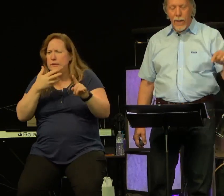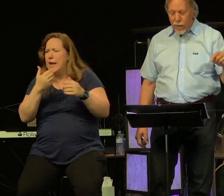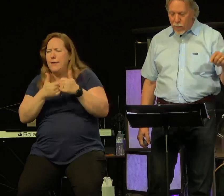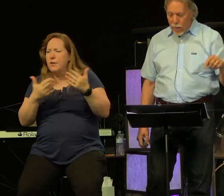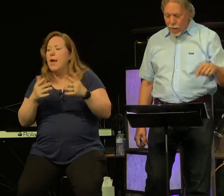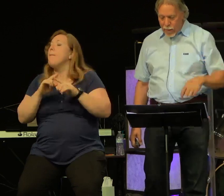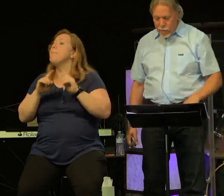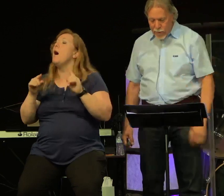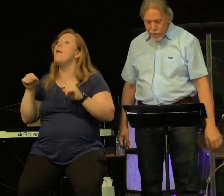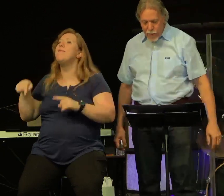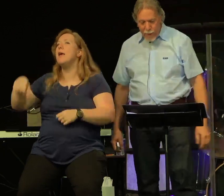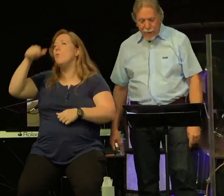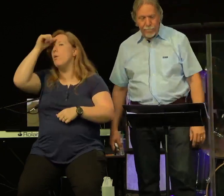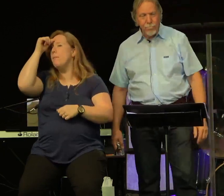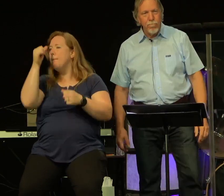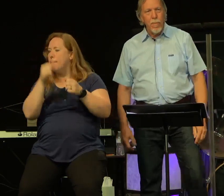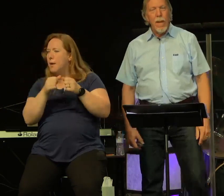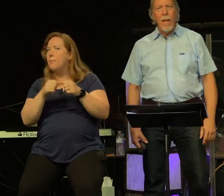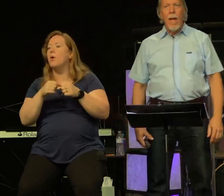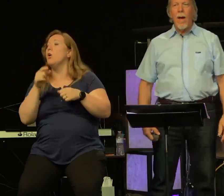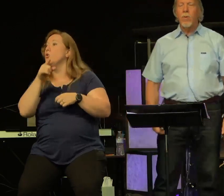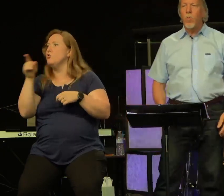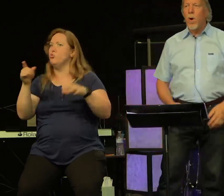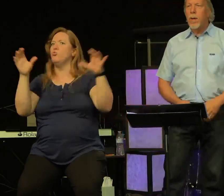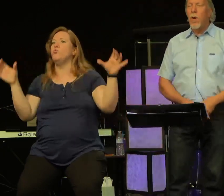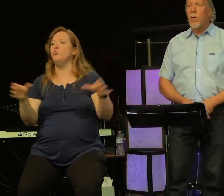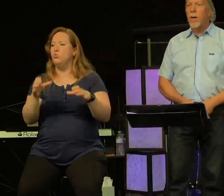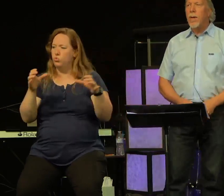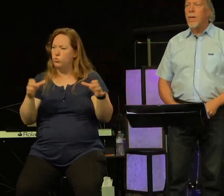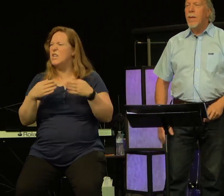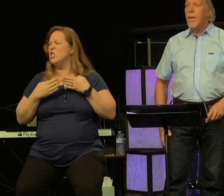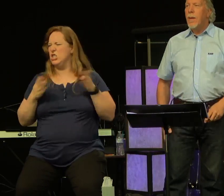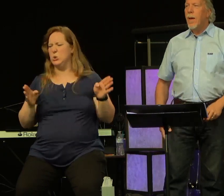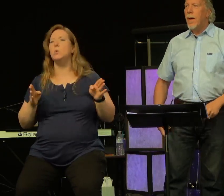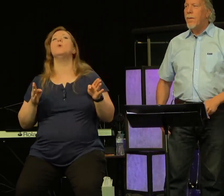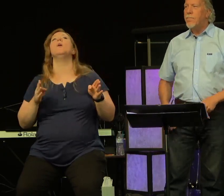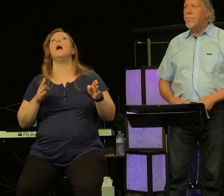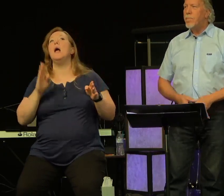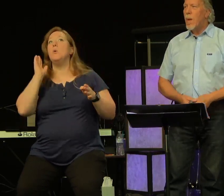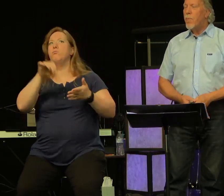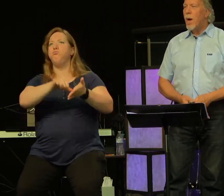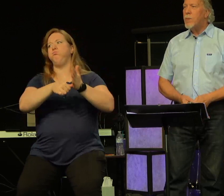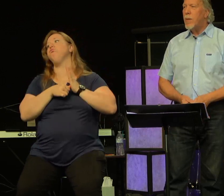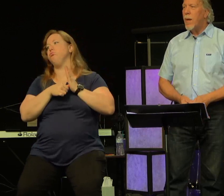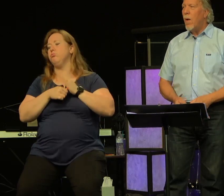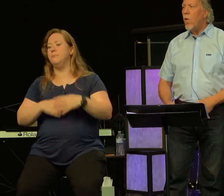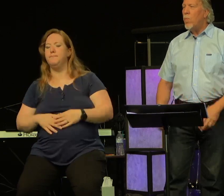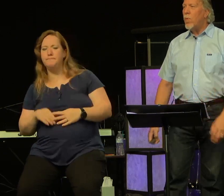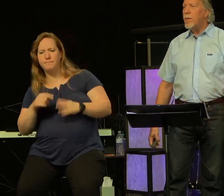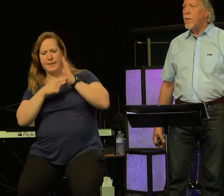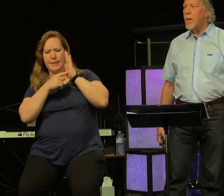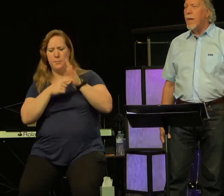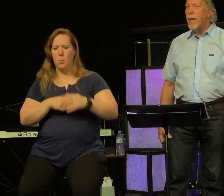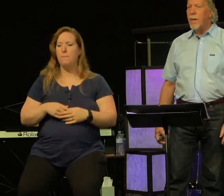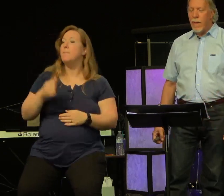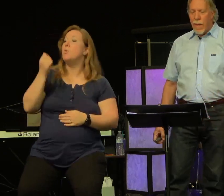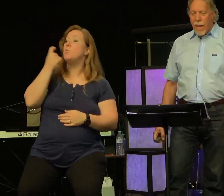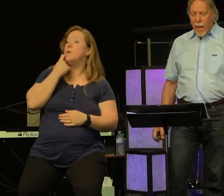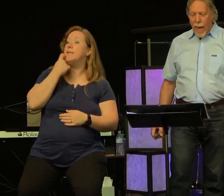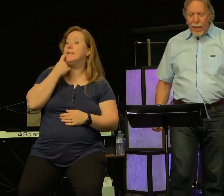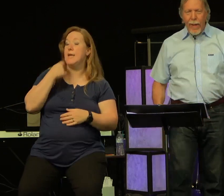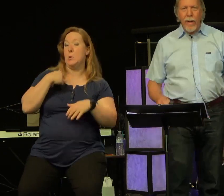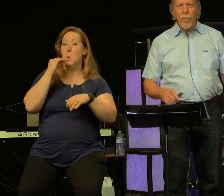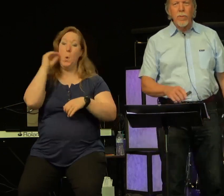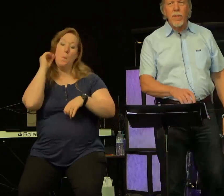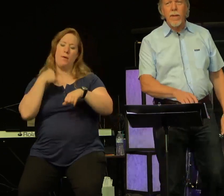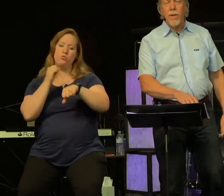and you did them consistently. I was working on a project at home recently, and